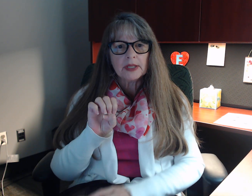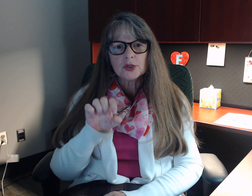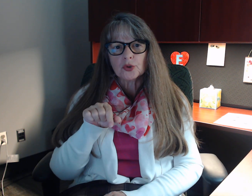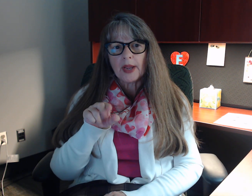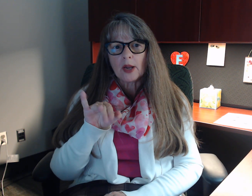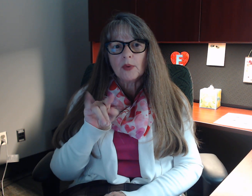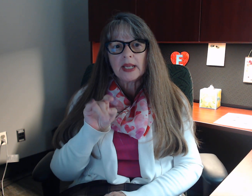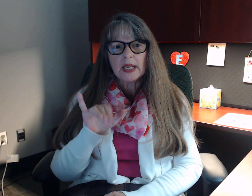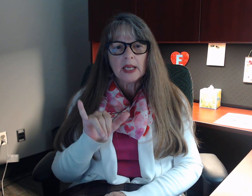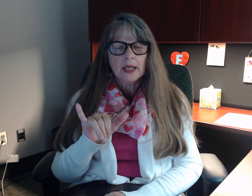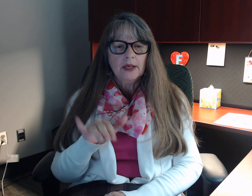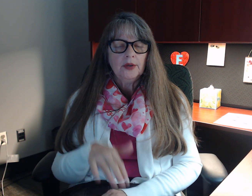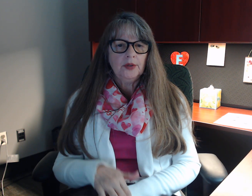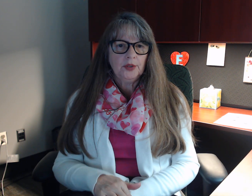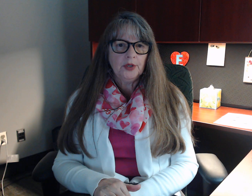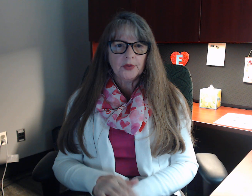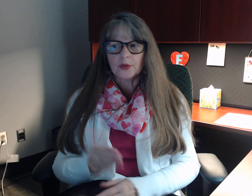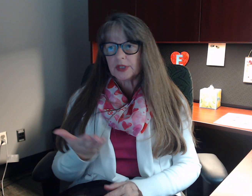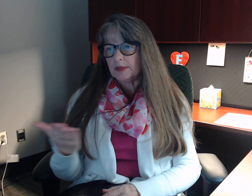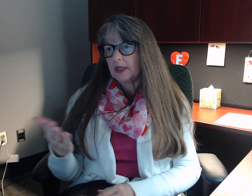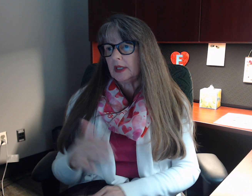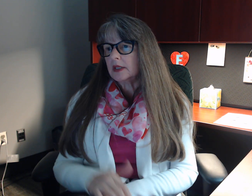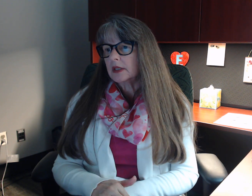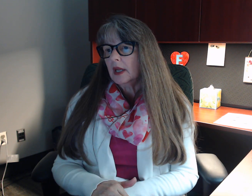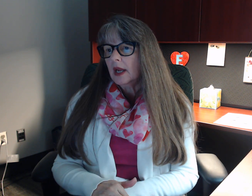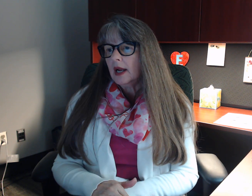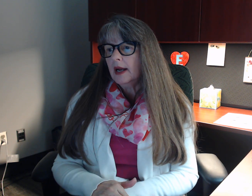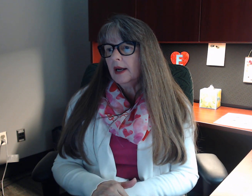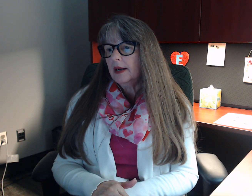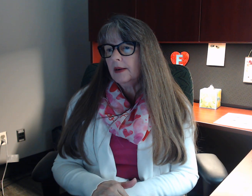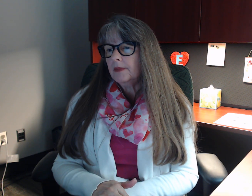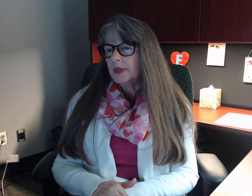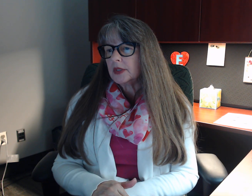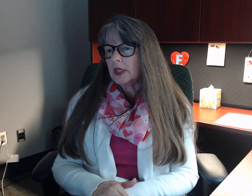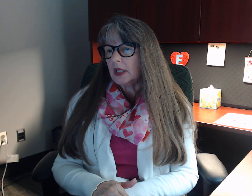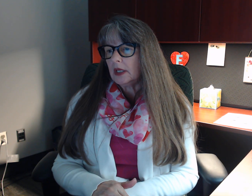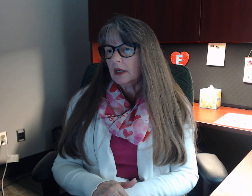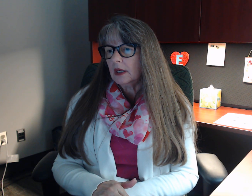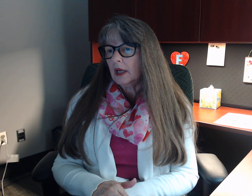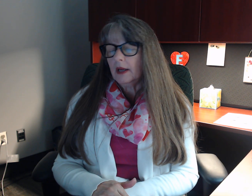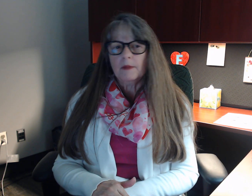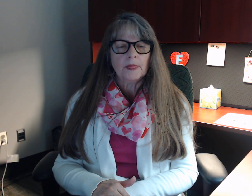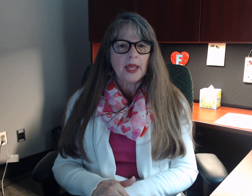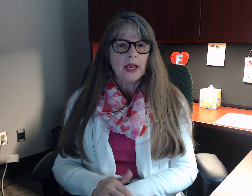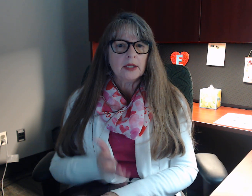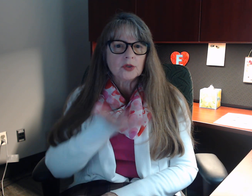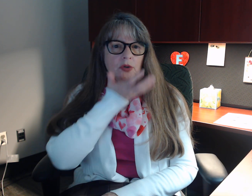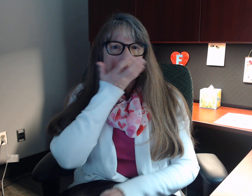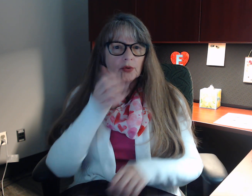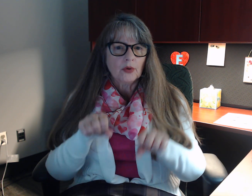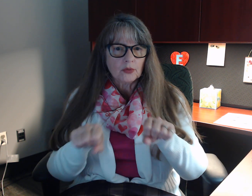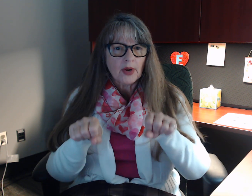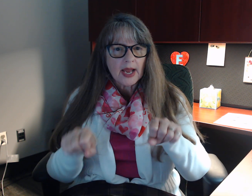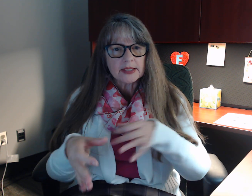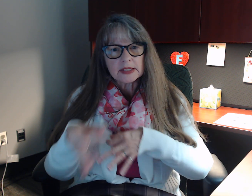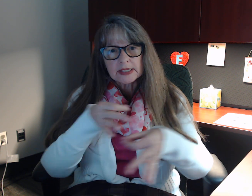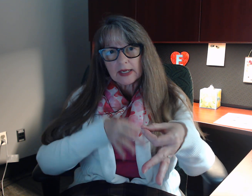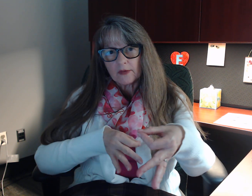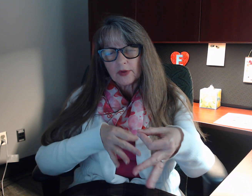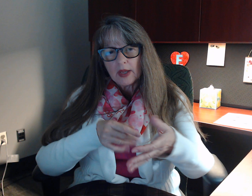your equity. Those types of things. Let's see, and to mow your own grass instead of